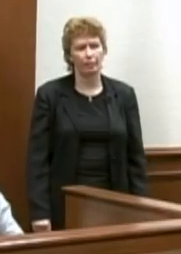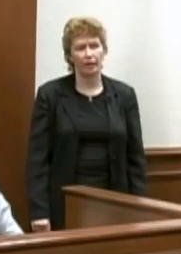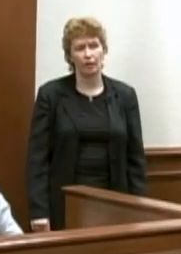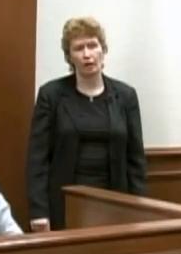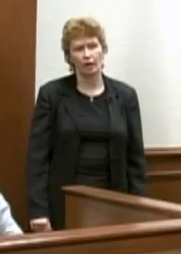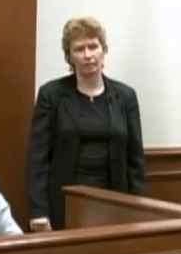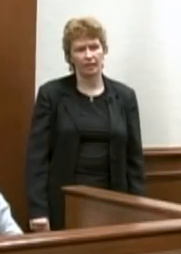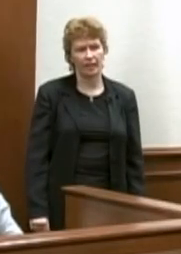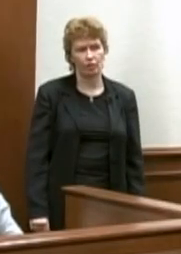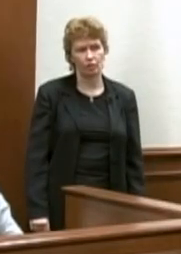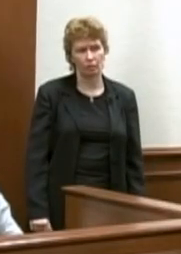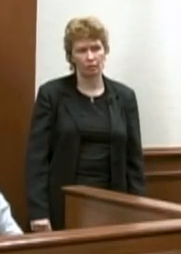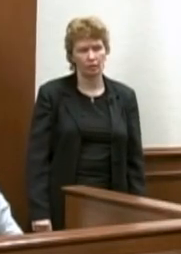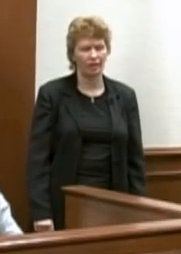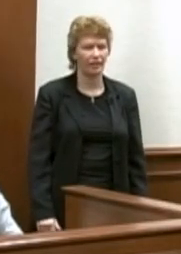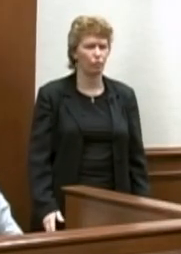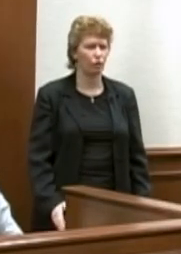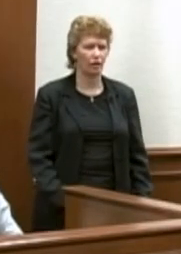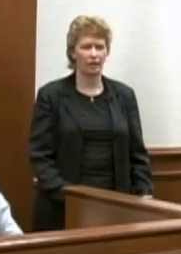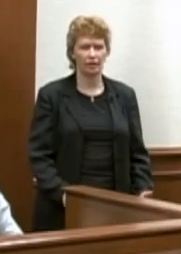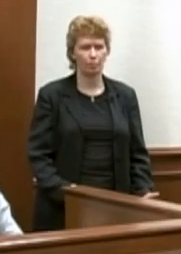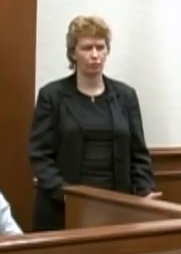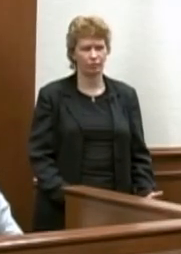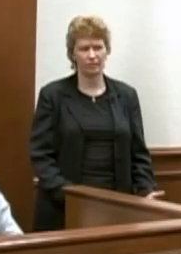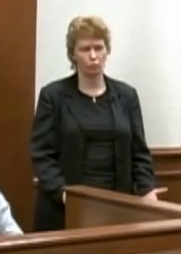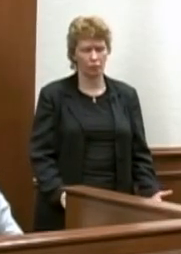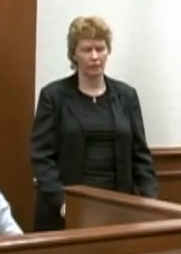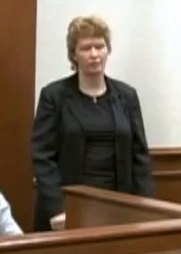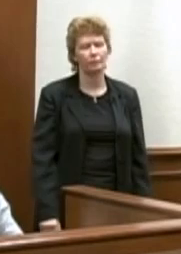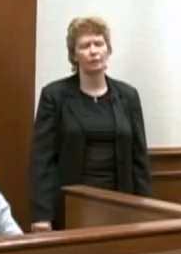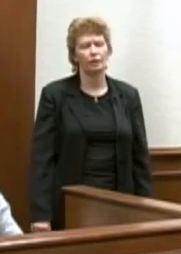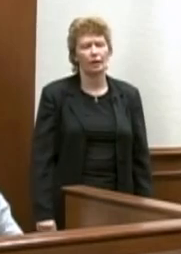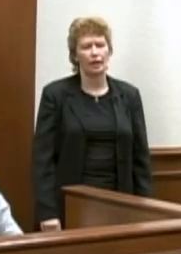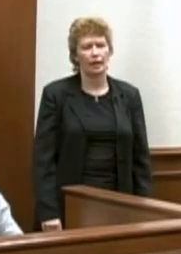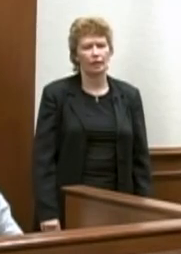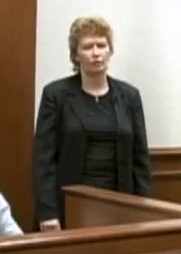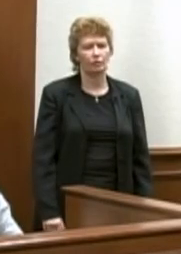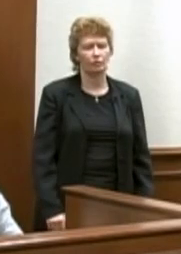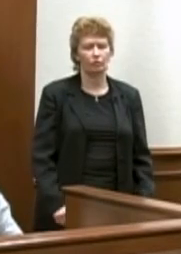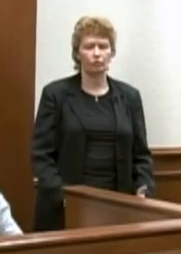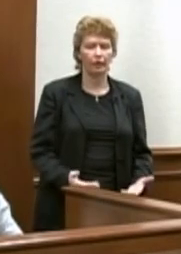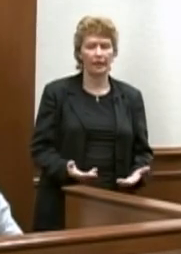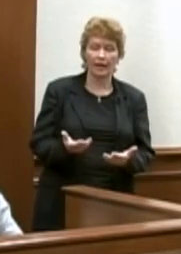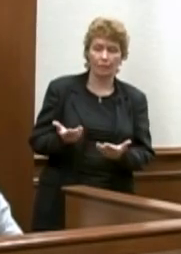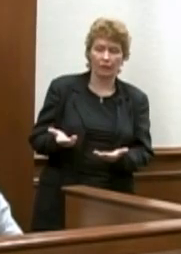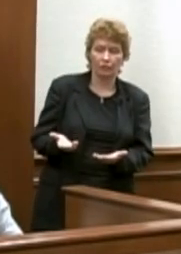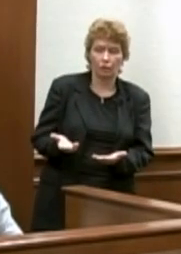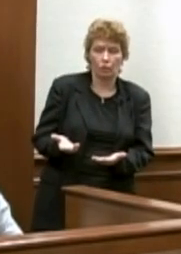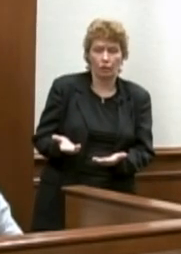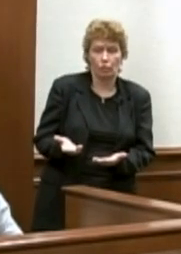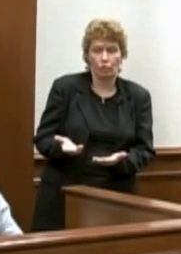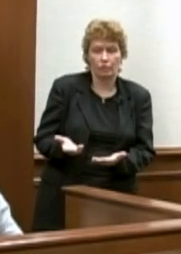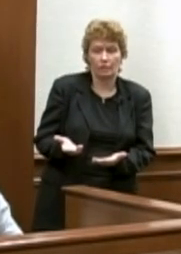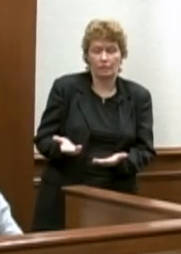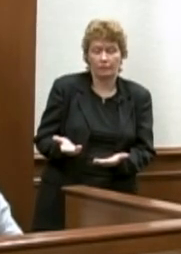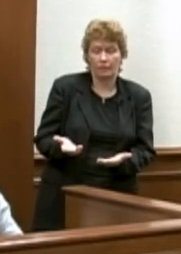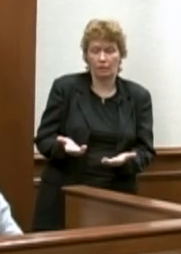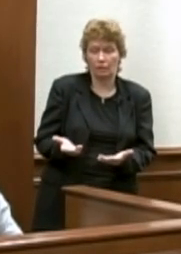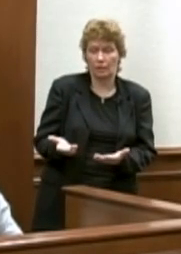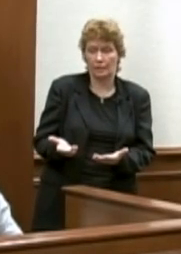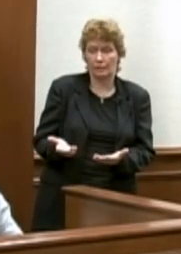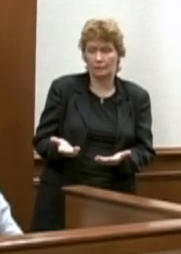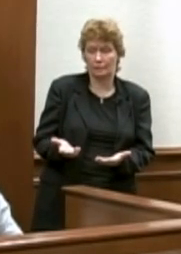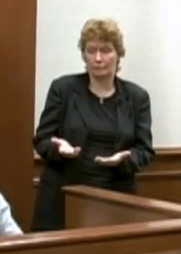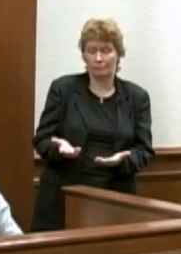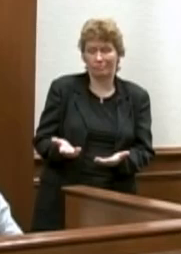the Barrett family had gone on vacation, and they were gone several weeks. And during that time, I saw one of the horses in the